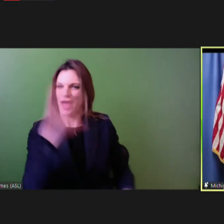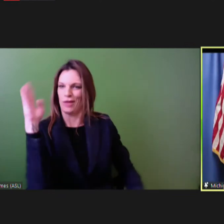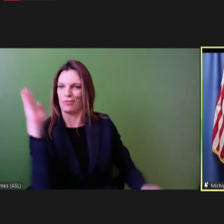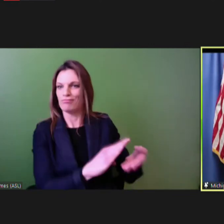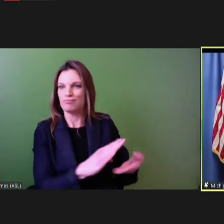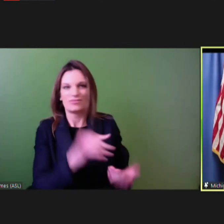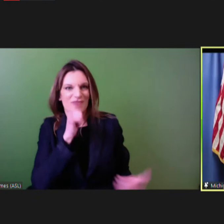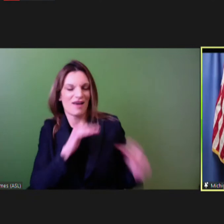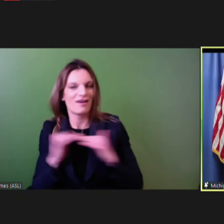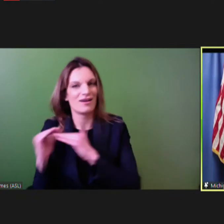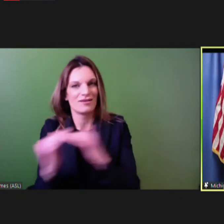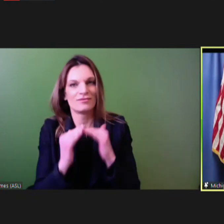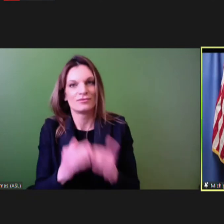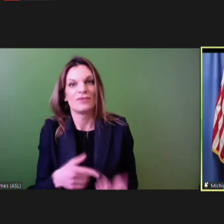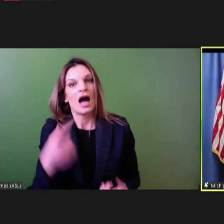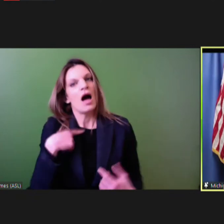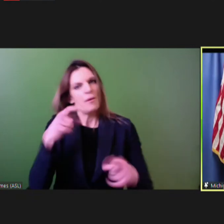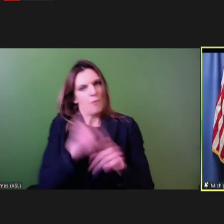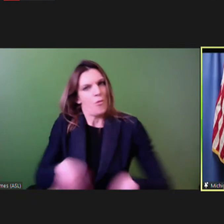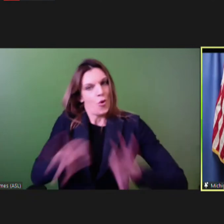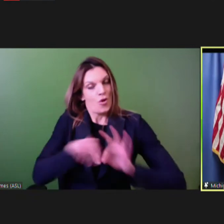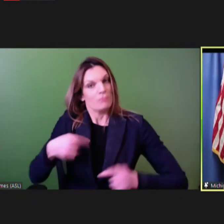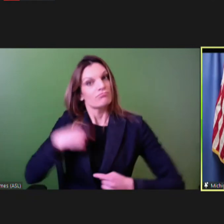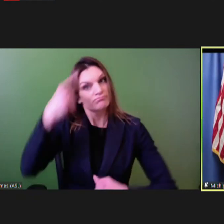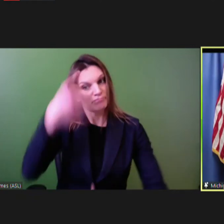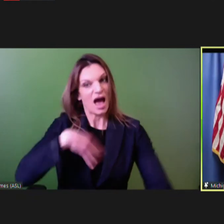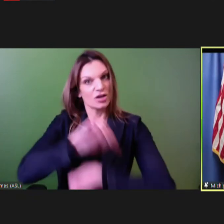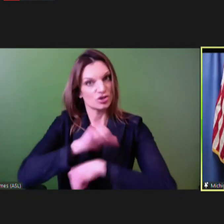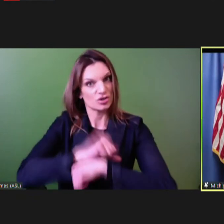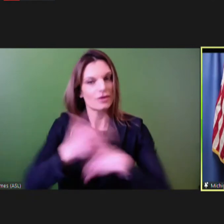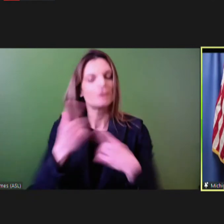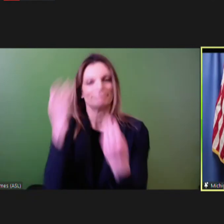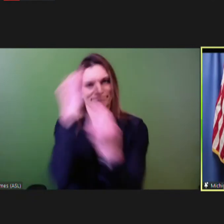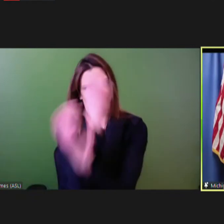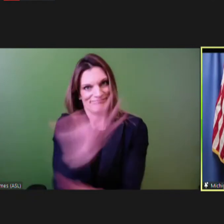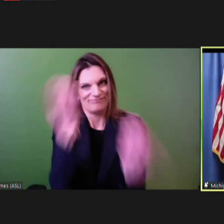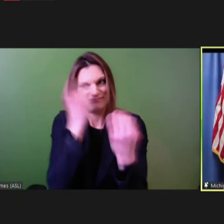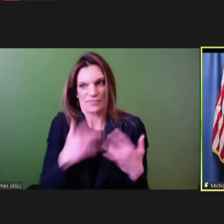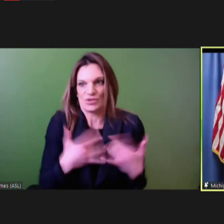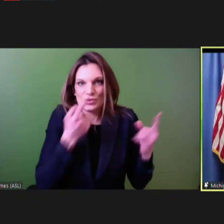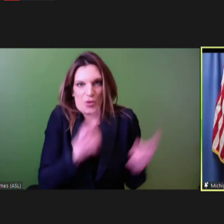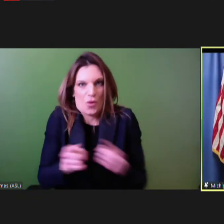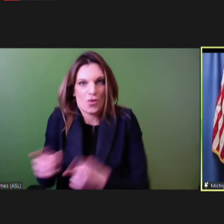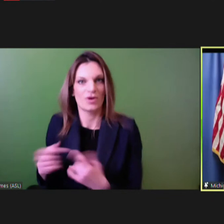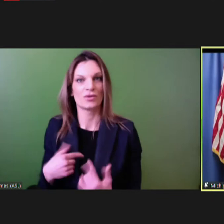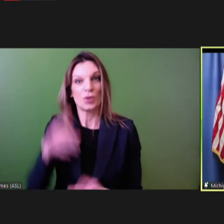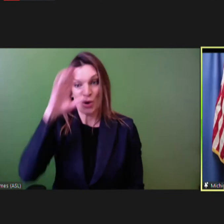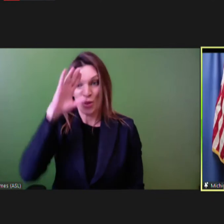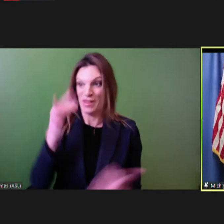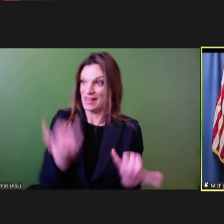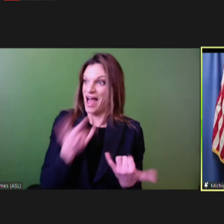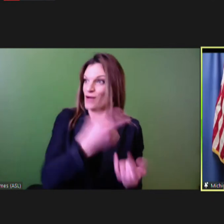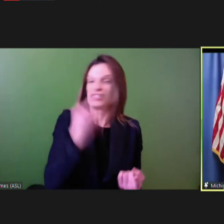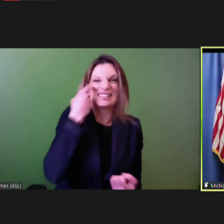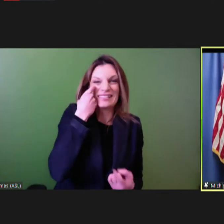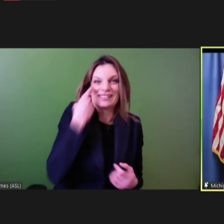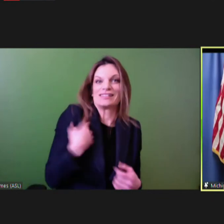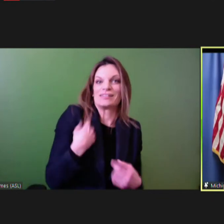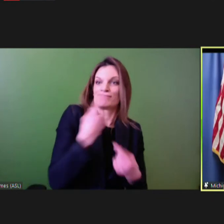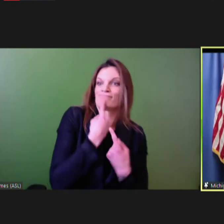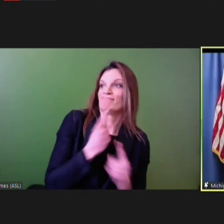what's being discussed in Lansing right now. And we know that this is really the beginning of this effort, that there may